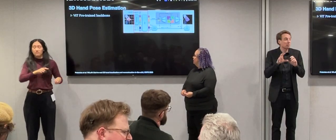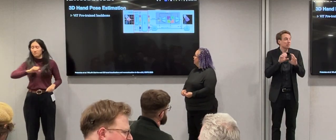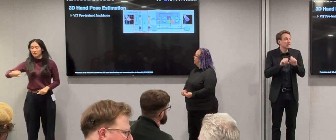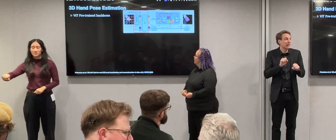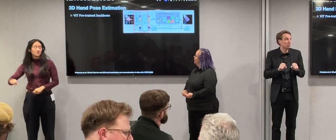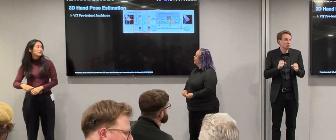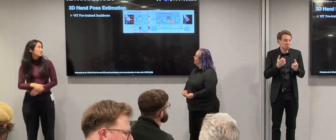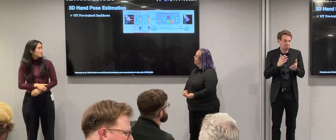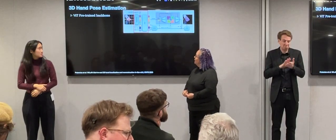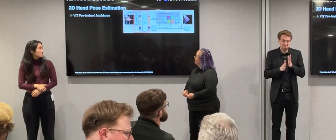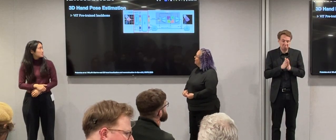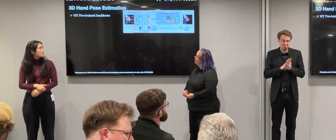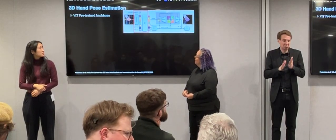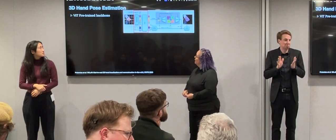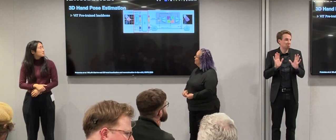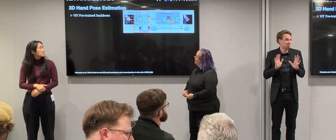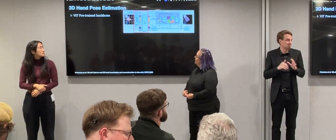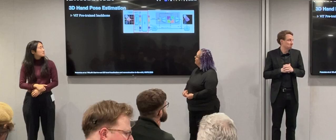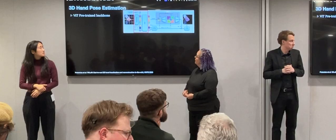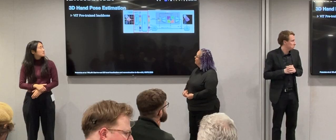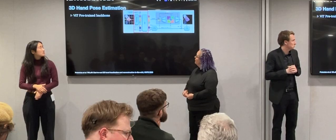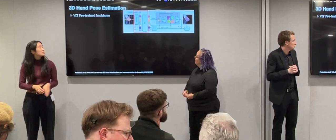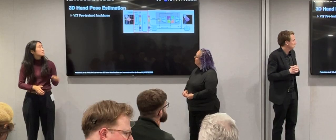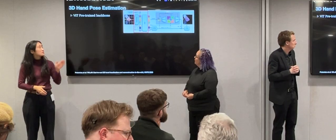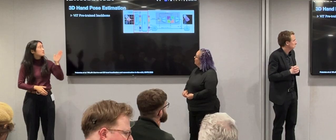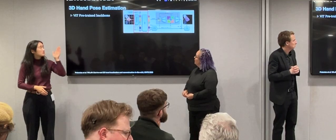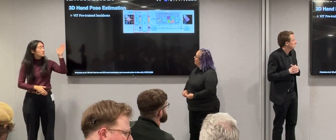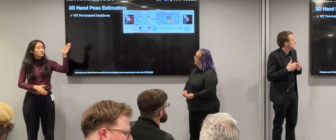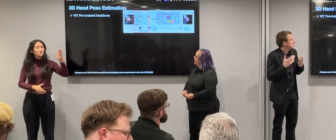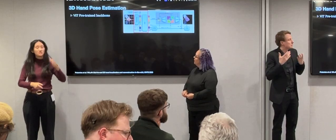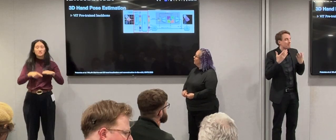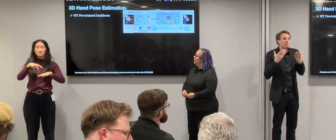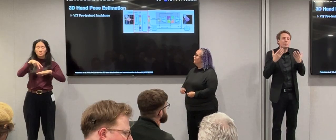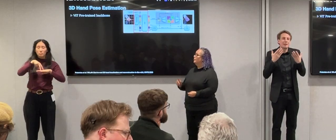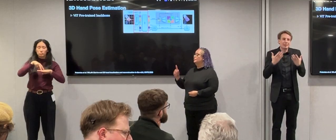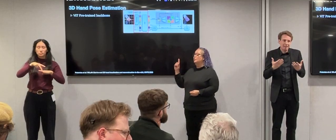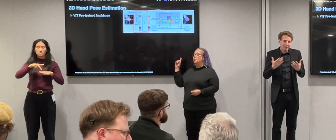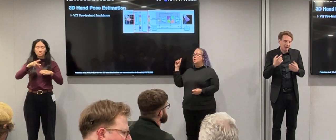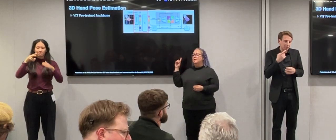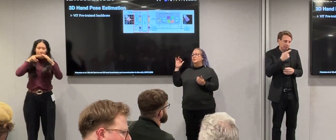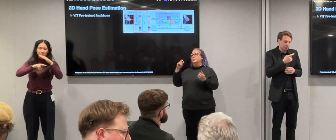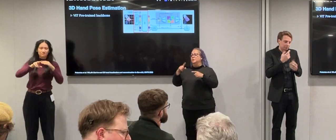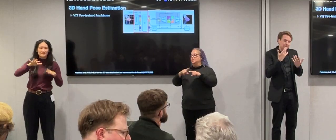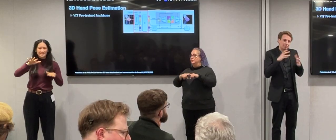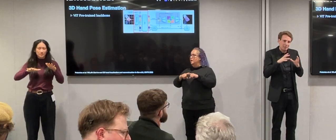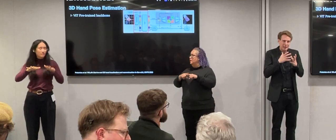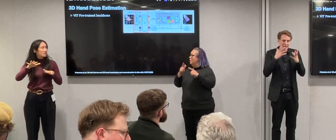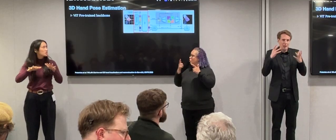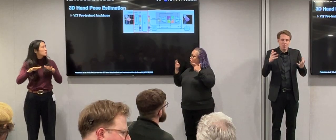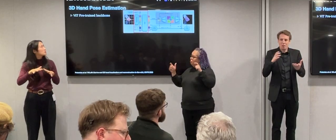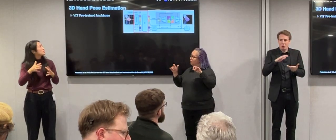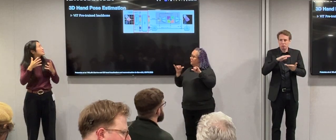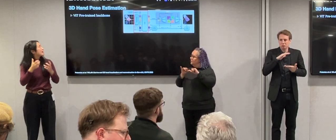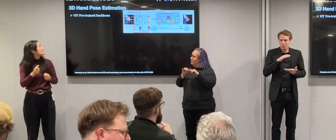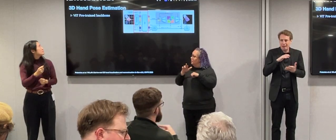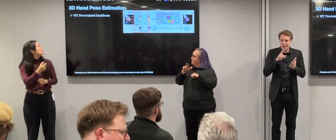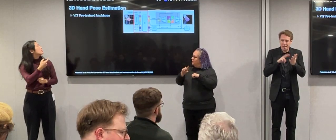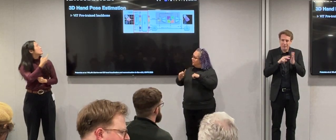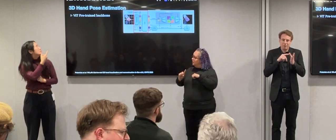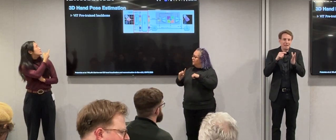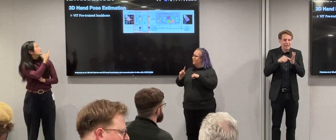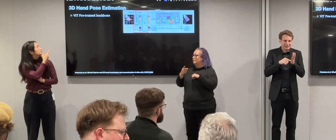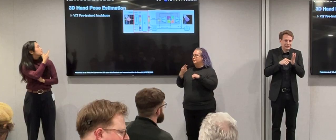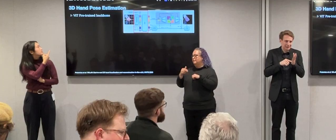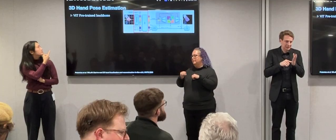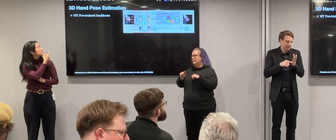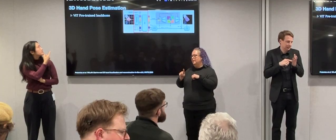Now in the actual 3D hand pose estimation, we relied on a large-scale pre-trained VAT backbone, and we